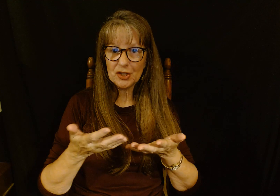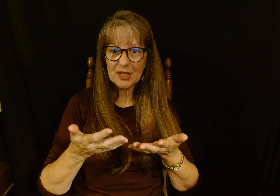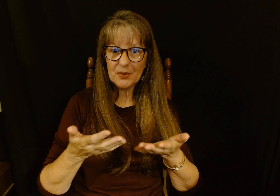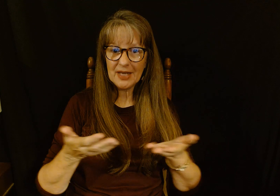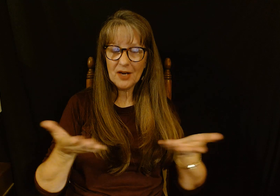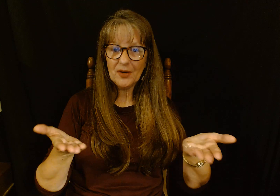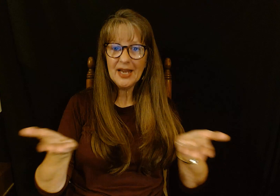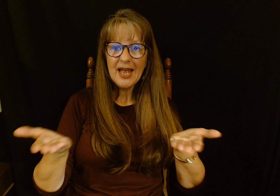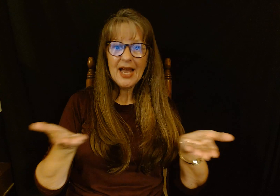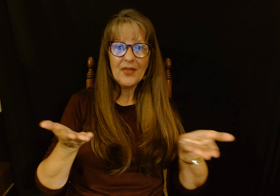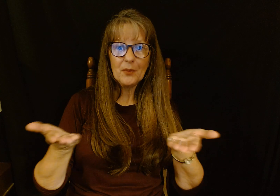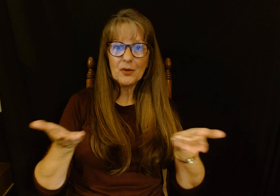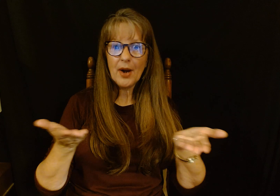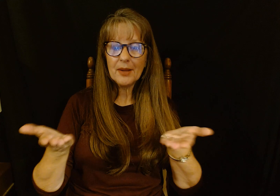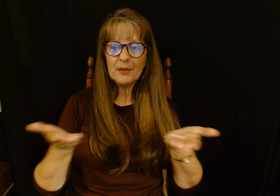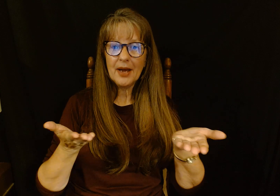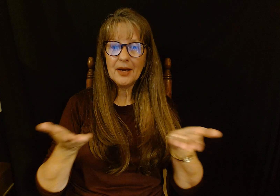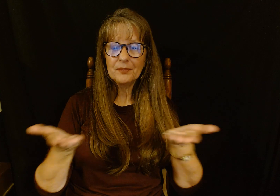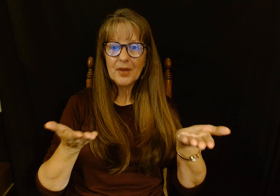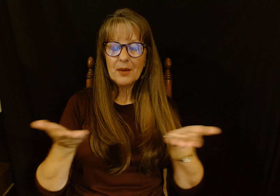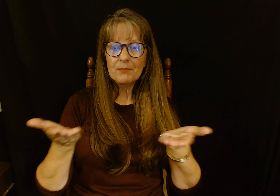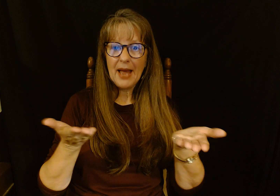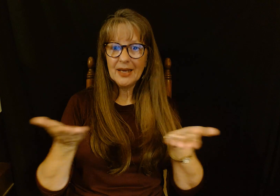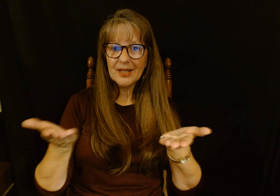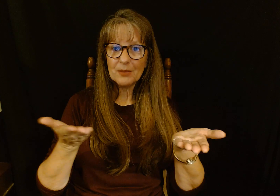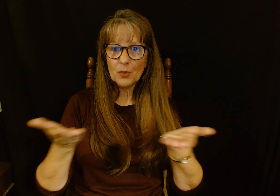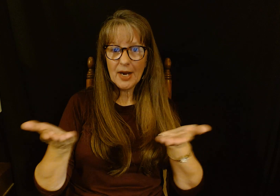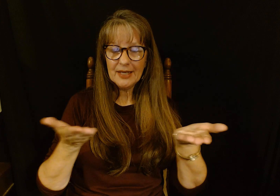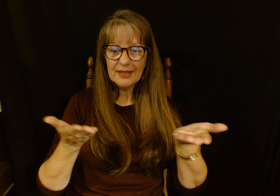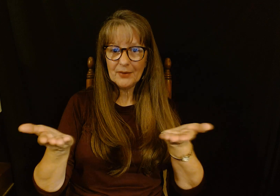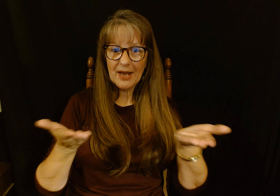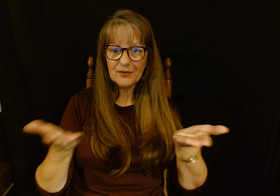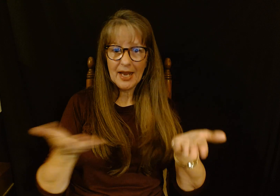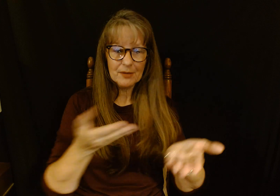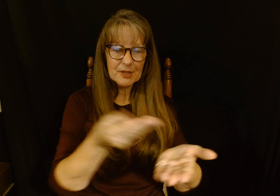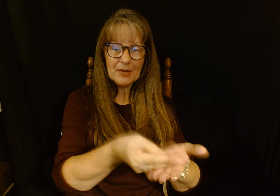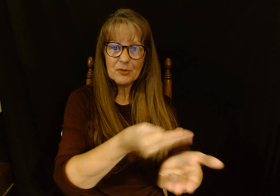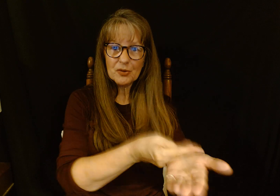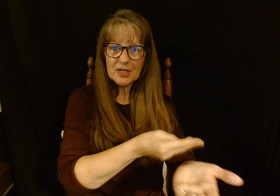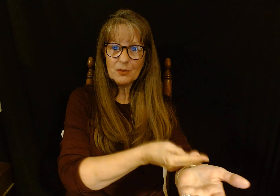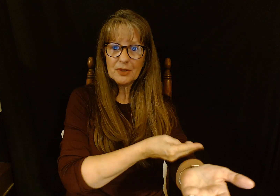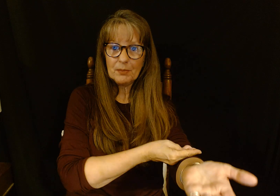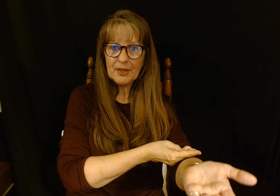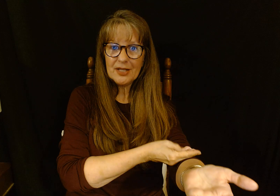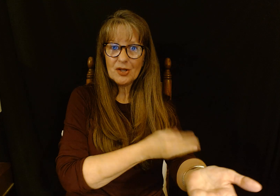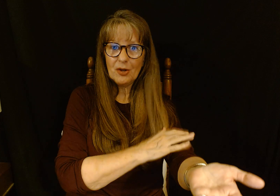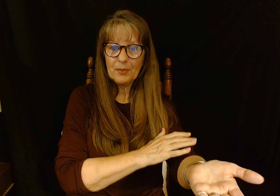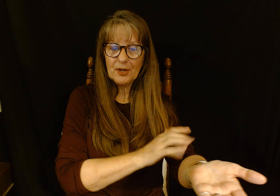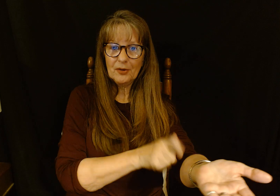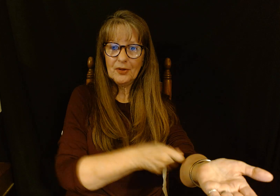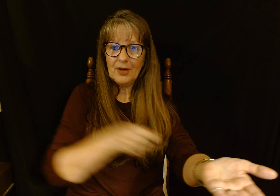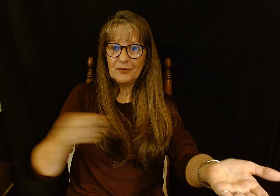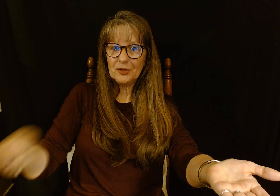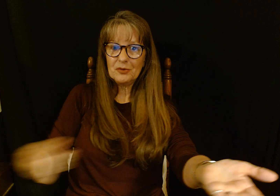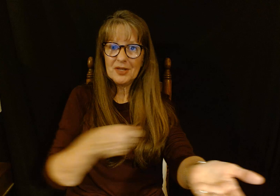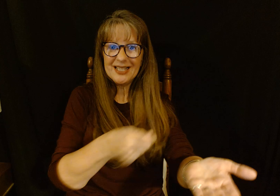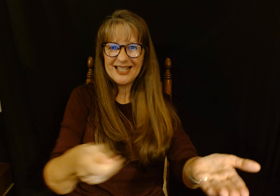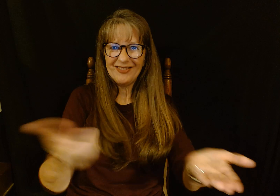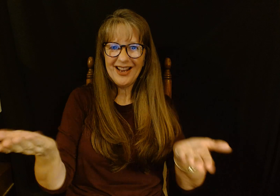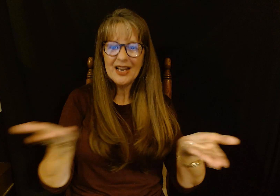they would carry, and they would kind of balance them, right? And they would have to hand them. Sometimes you see them with the plates all up here, and they'll have to do this, right?